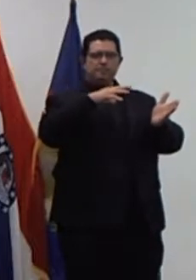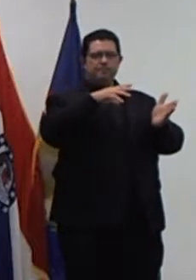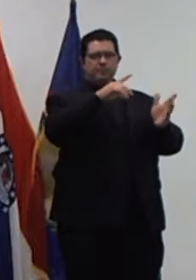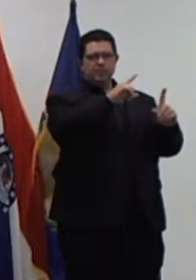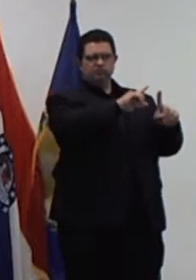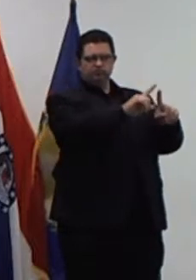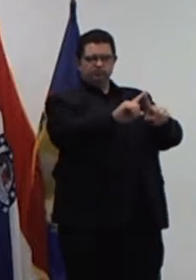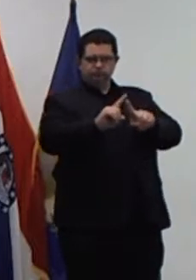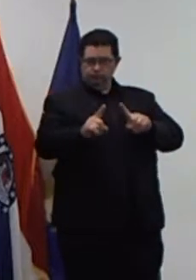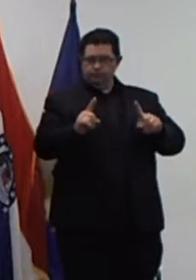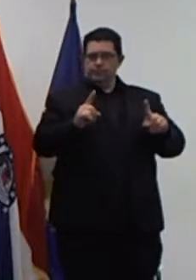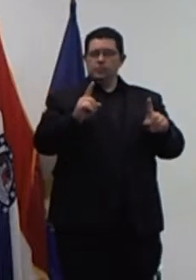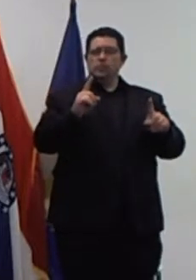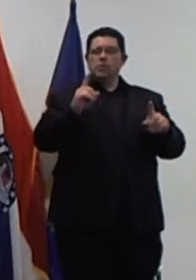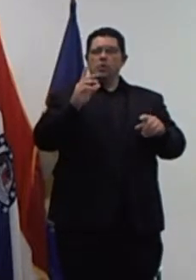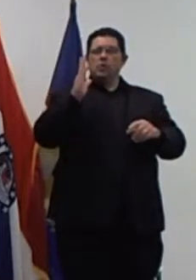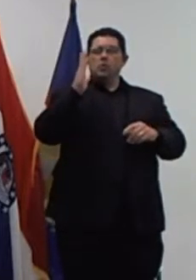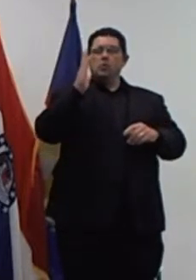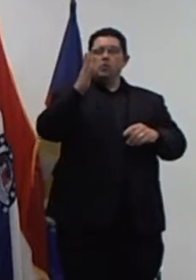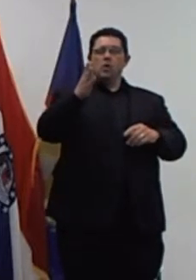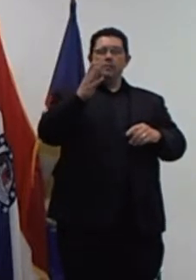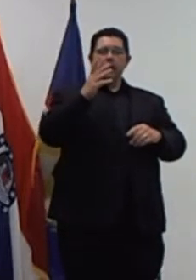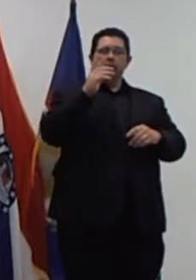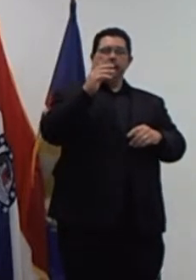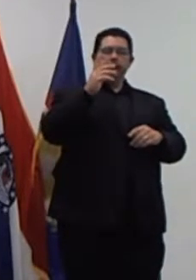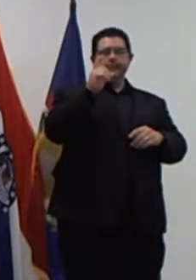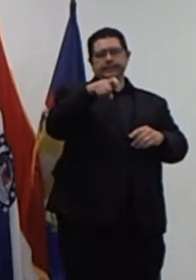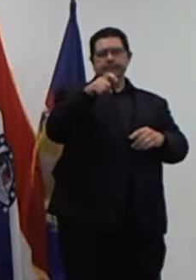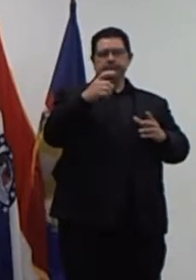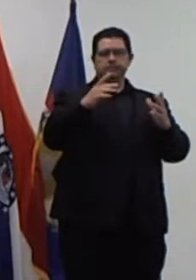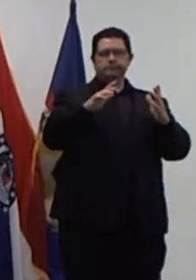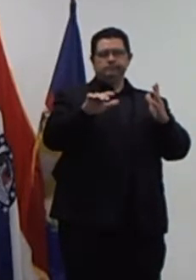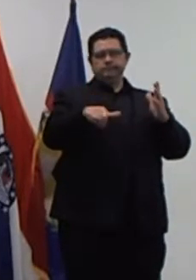facilities would be a place that would need some extra attention.